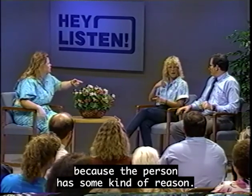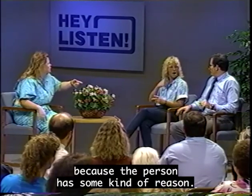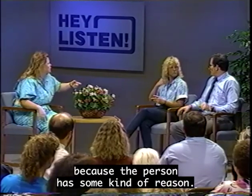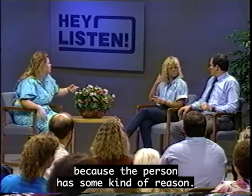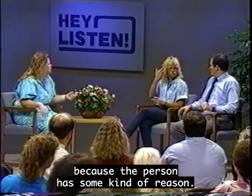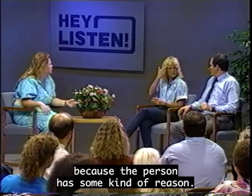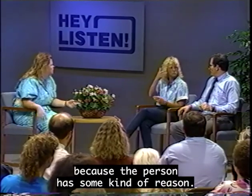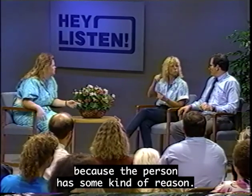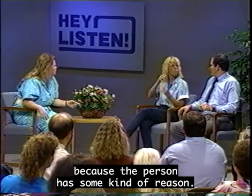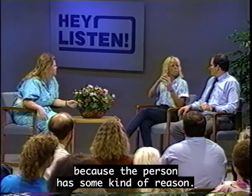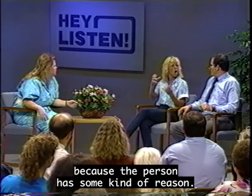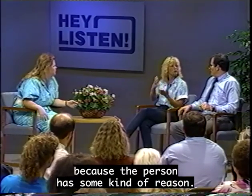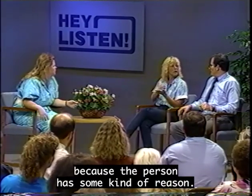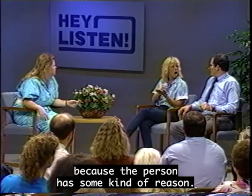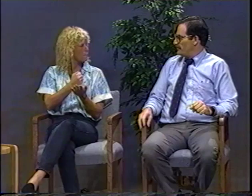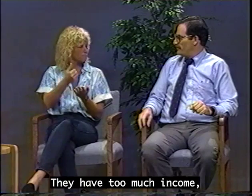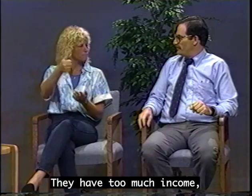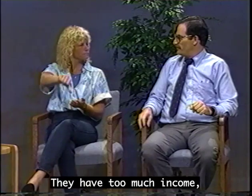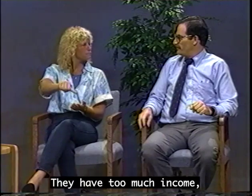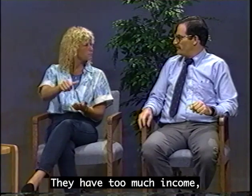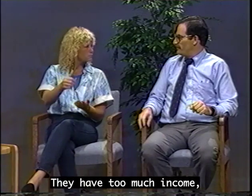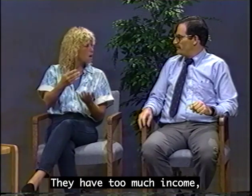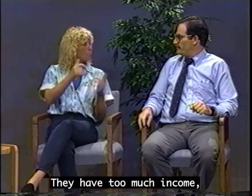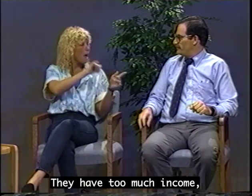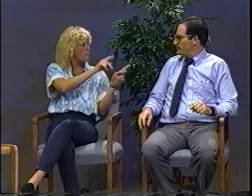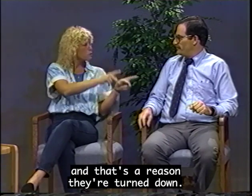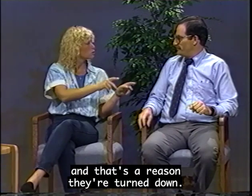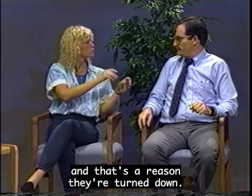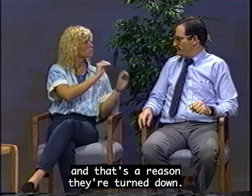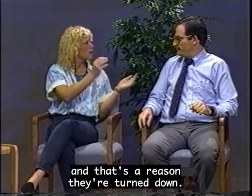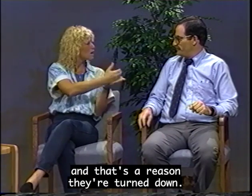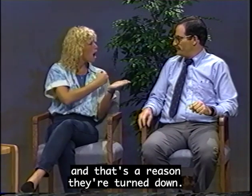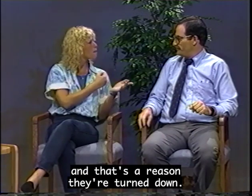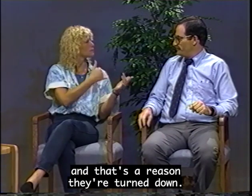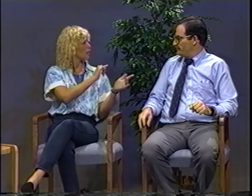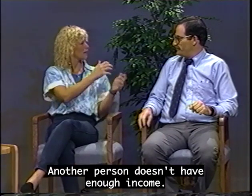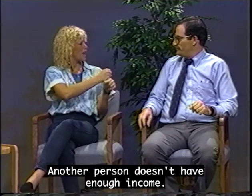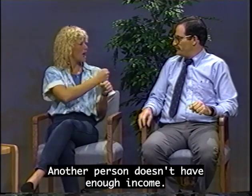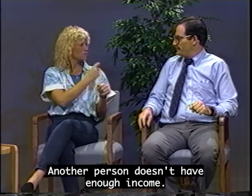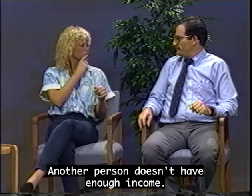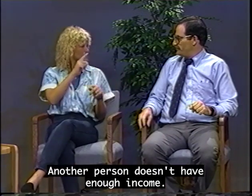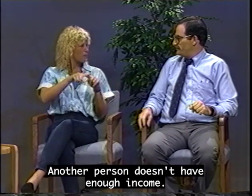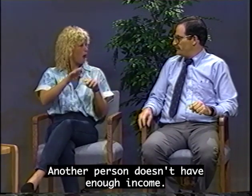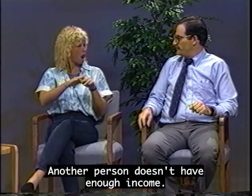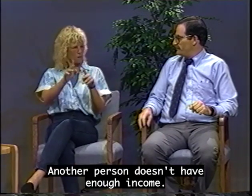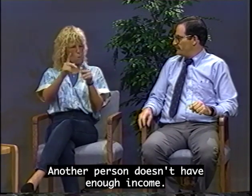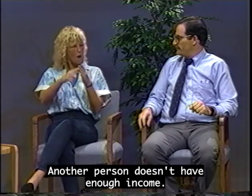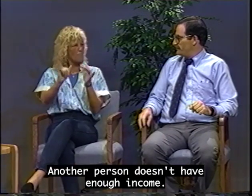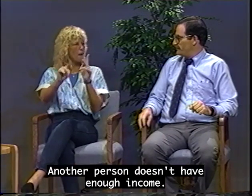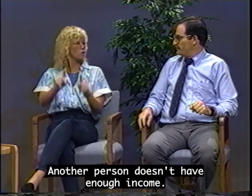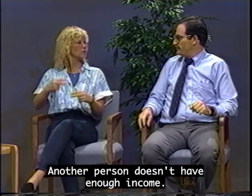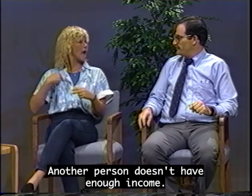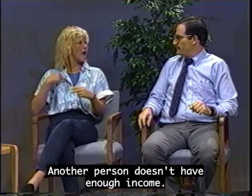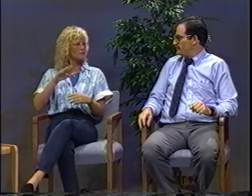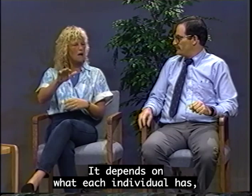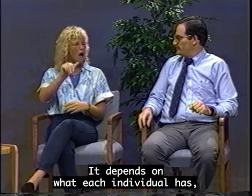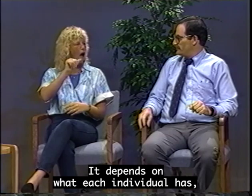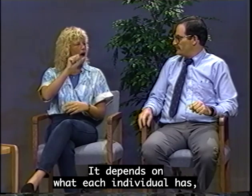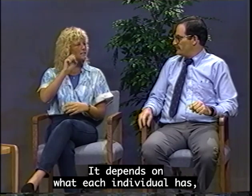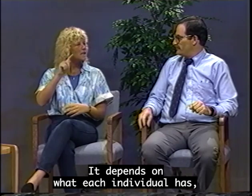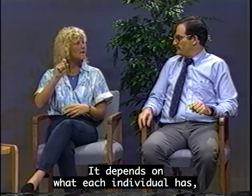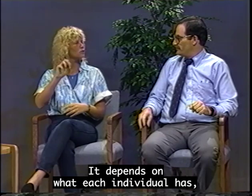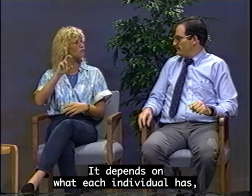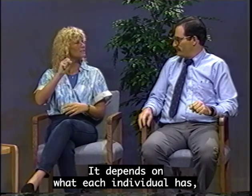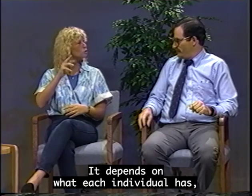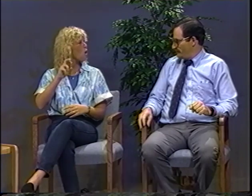turned down because the person has some kind of reason, they have too much income, and that's the reason they're turned down. Another person doesn't have enough income. It